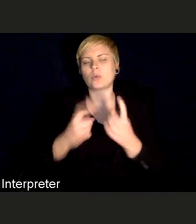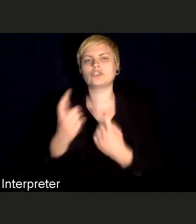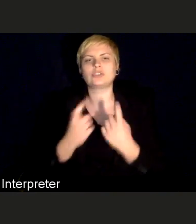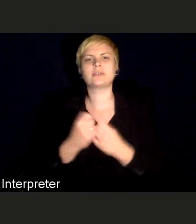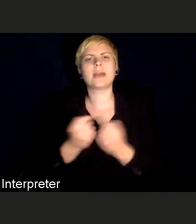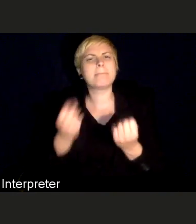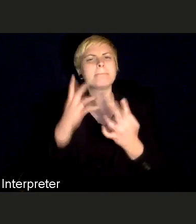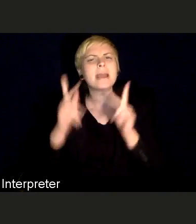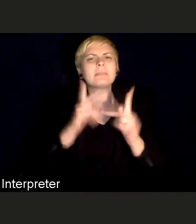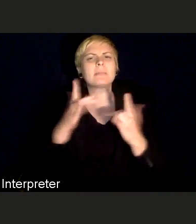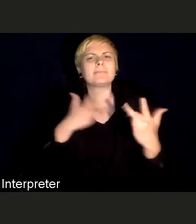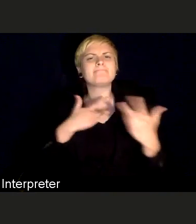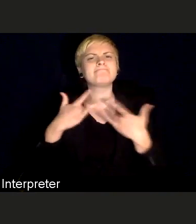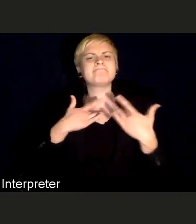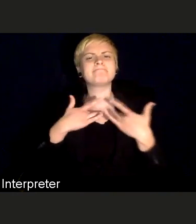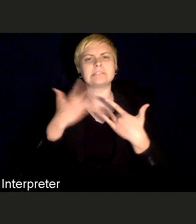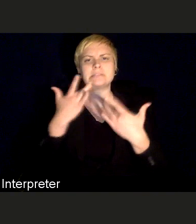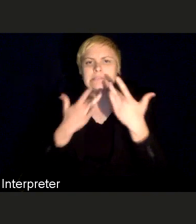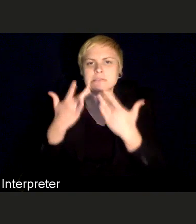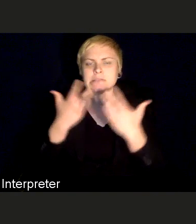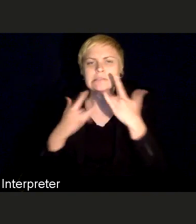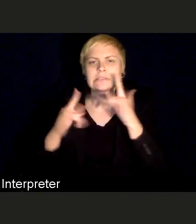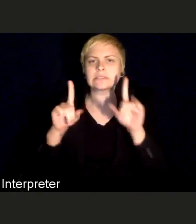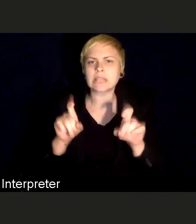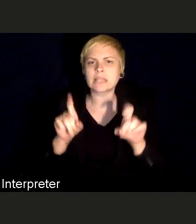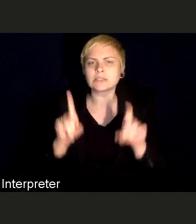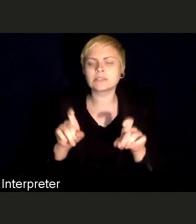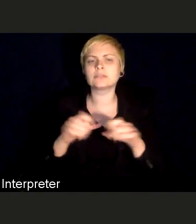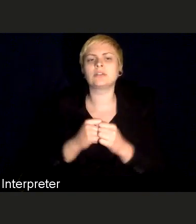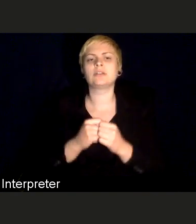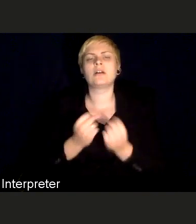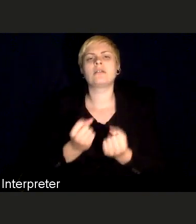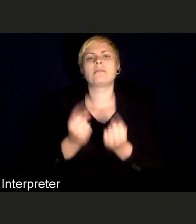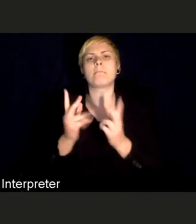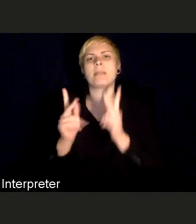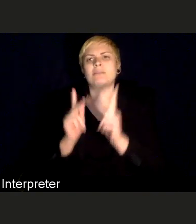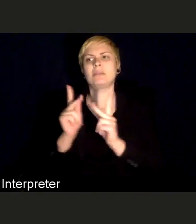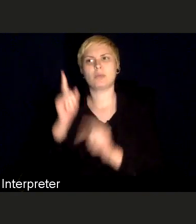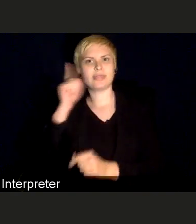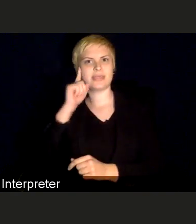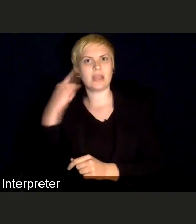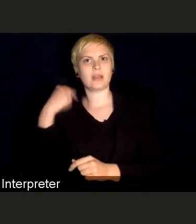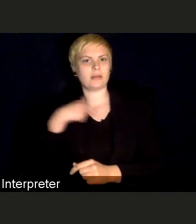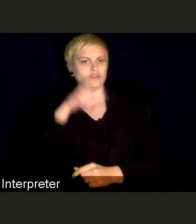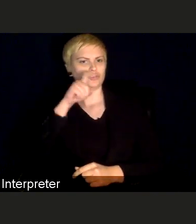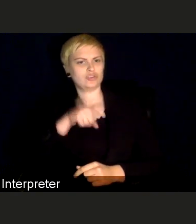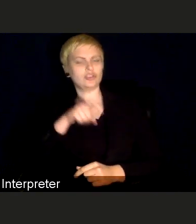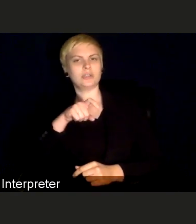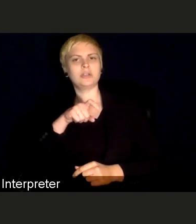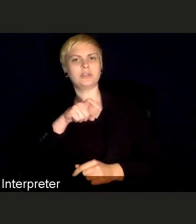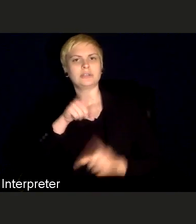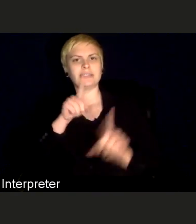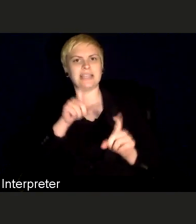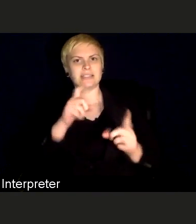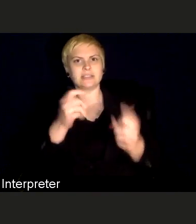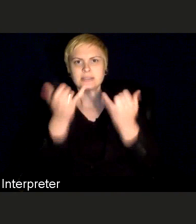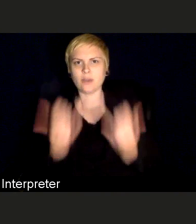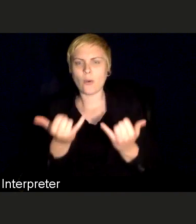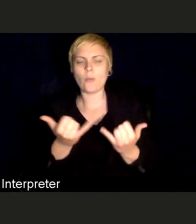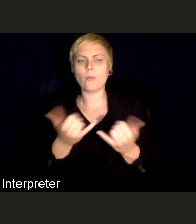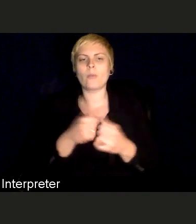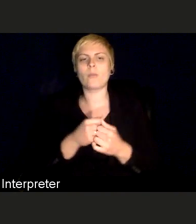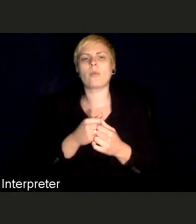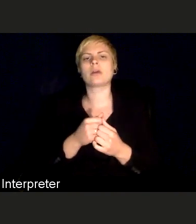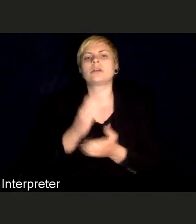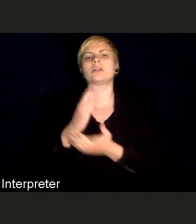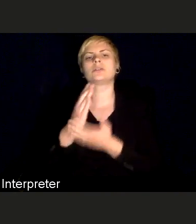concerns about the shortage of testing. A lot of individuals believe that they need to be tested immediately. There's folks that want to know sort